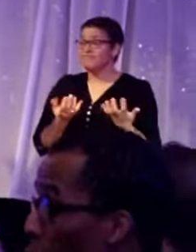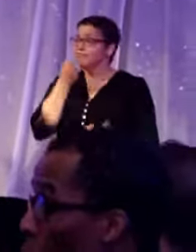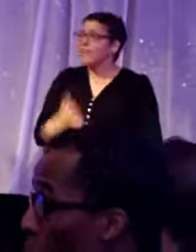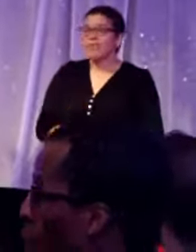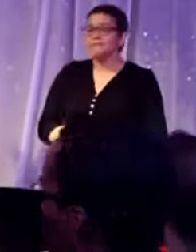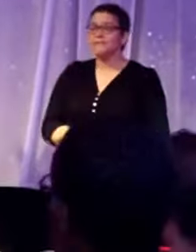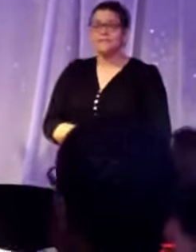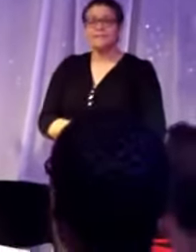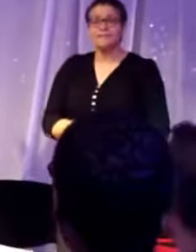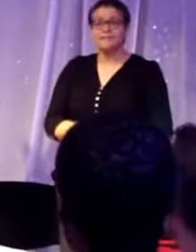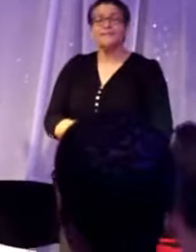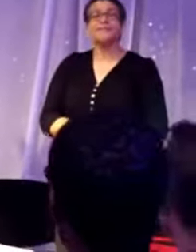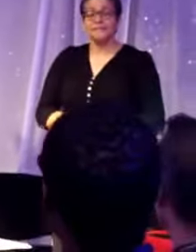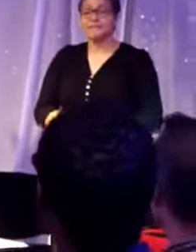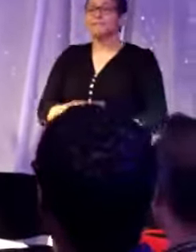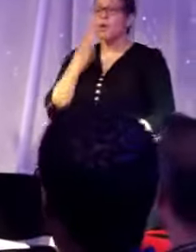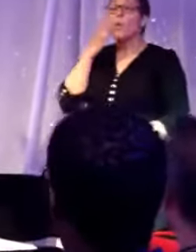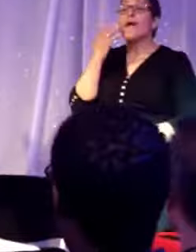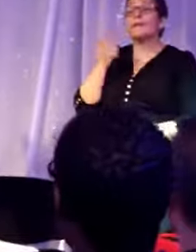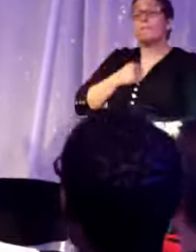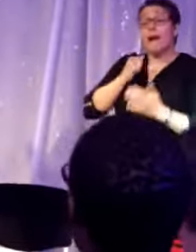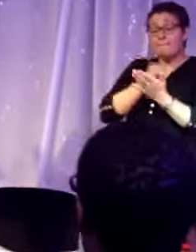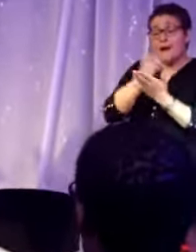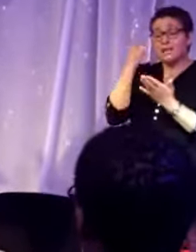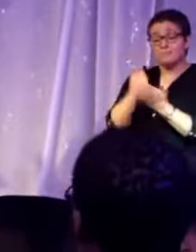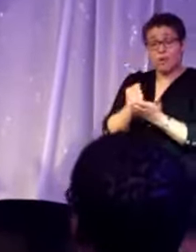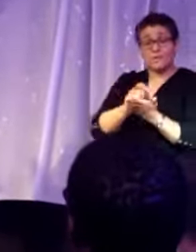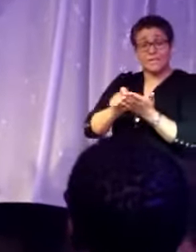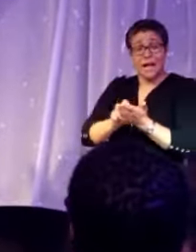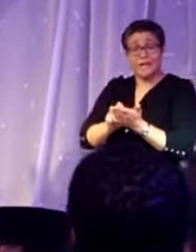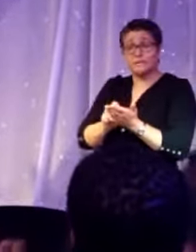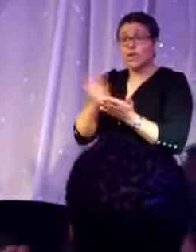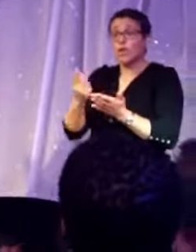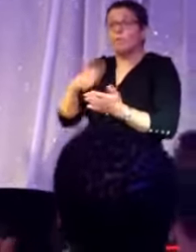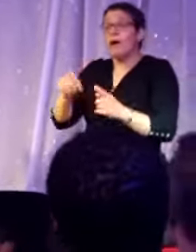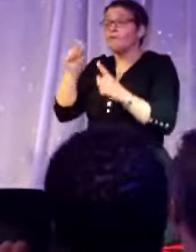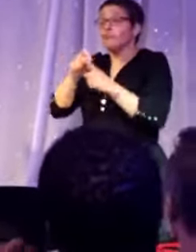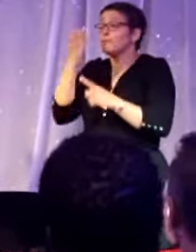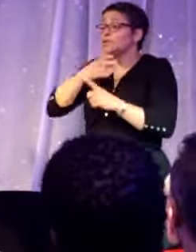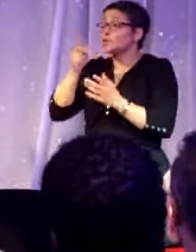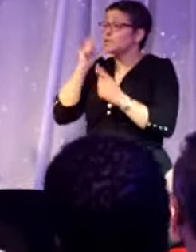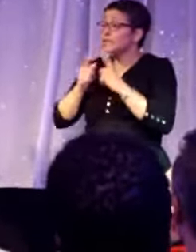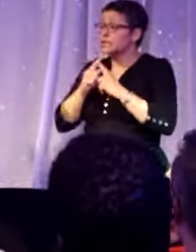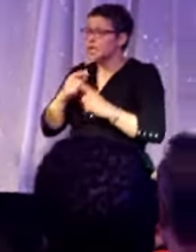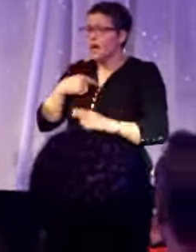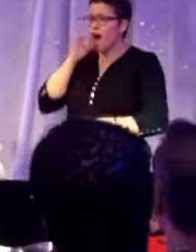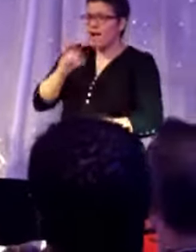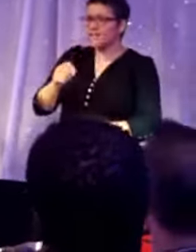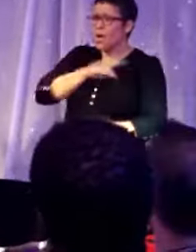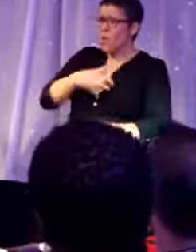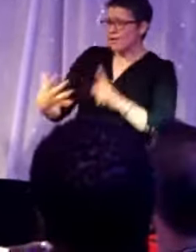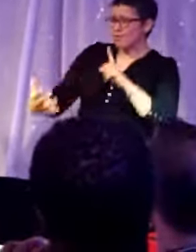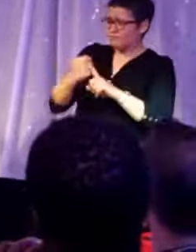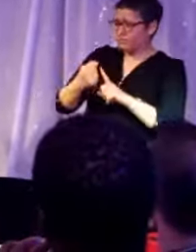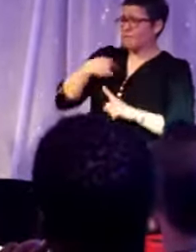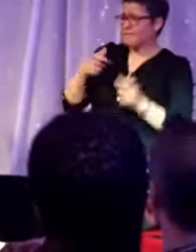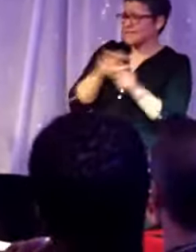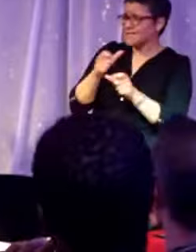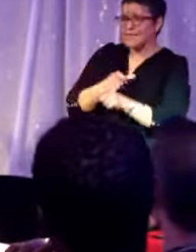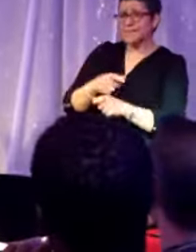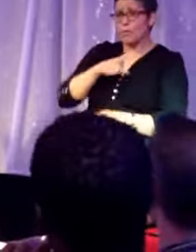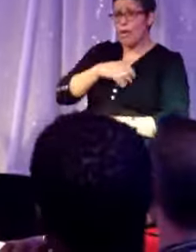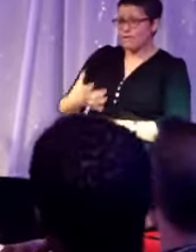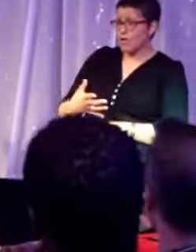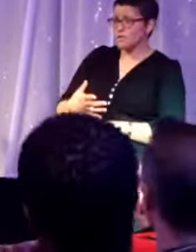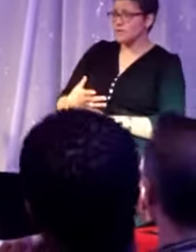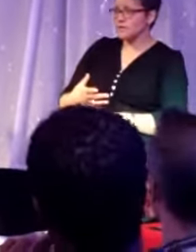Brilliant. When I got my passport signed by my primary teacher, I asked why they hadn't known sooner. When I'd taken the test, why hadn't